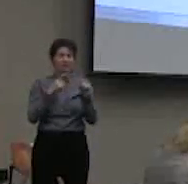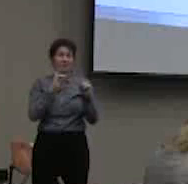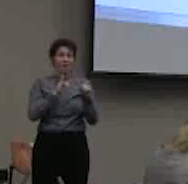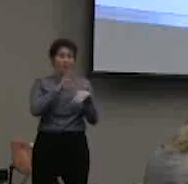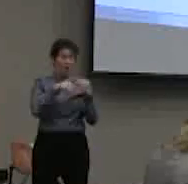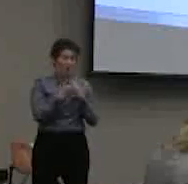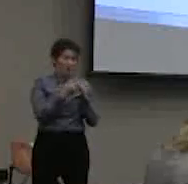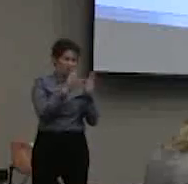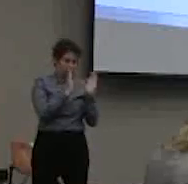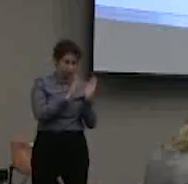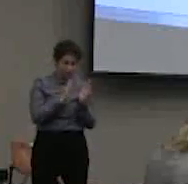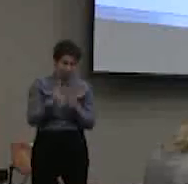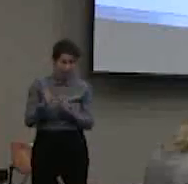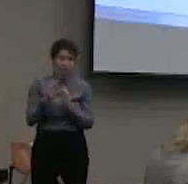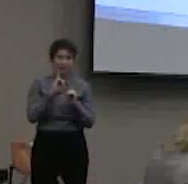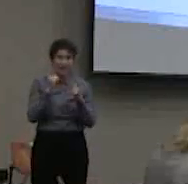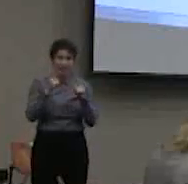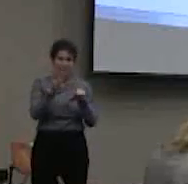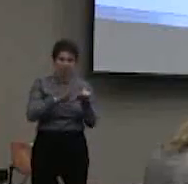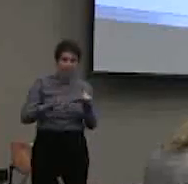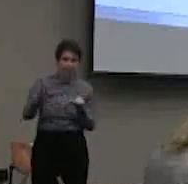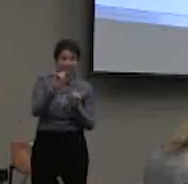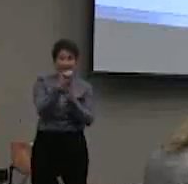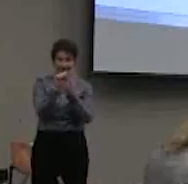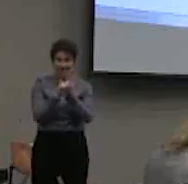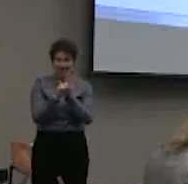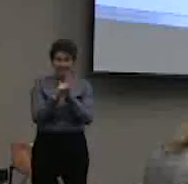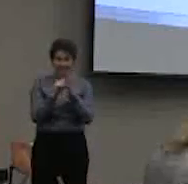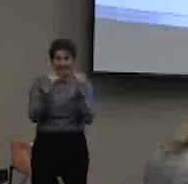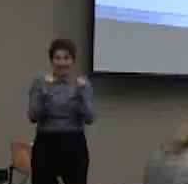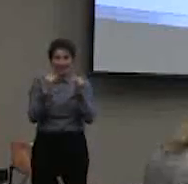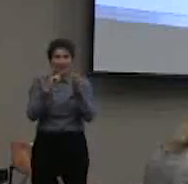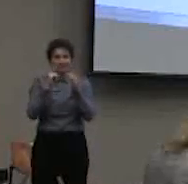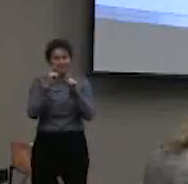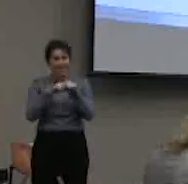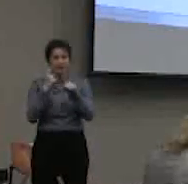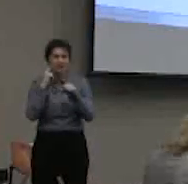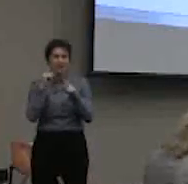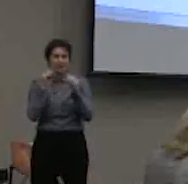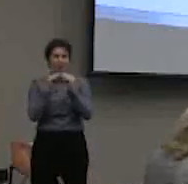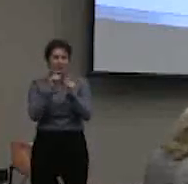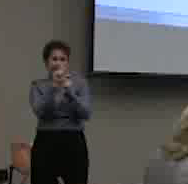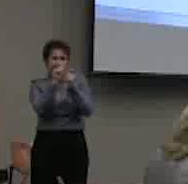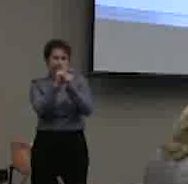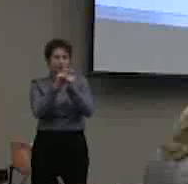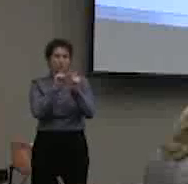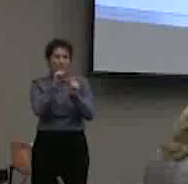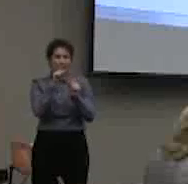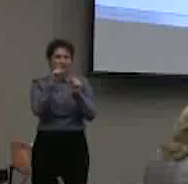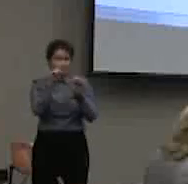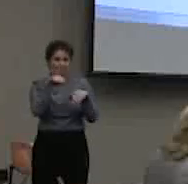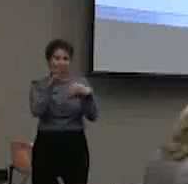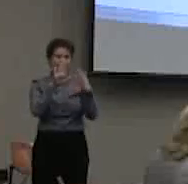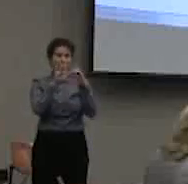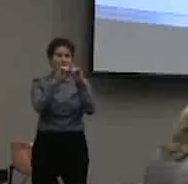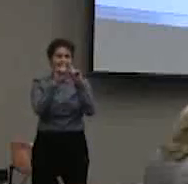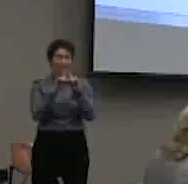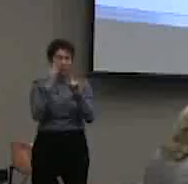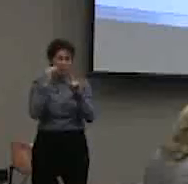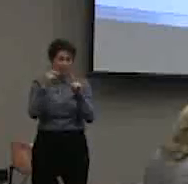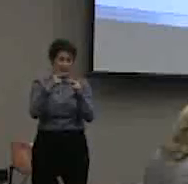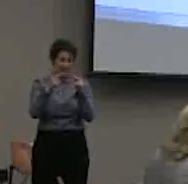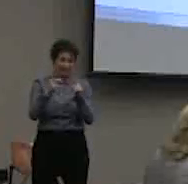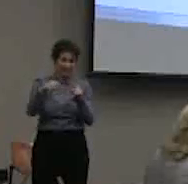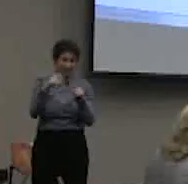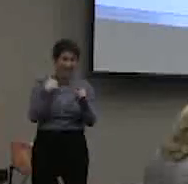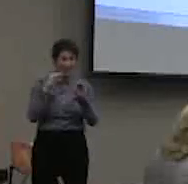organization work has happened in every corner of the state to say, it's time for something more nuanced. It's time for us to really address the places that have no